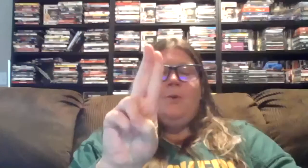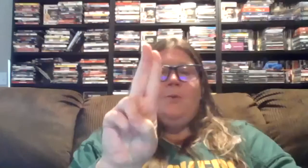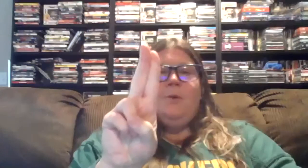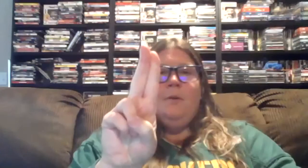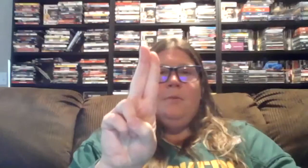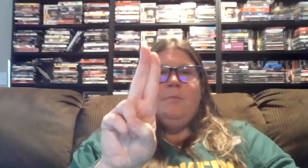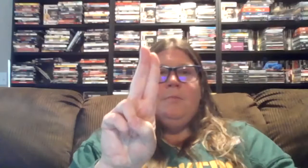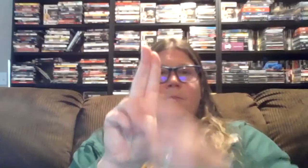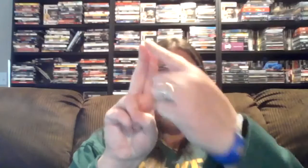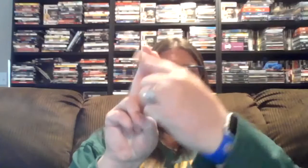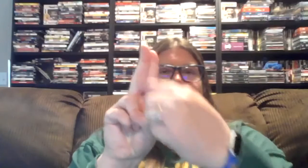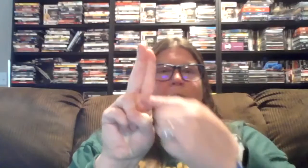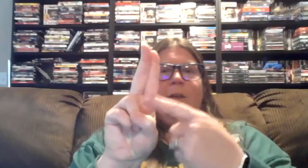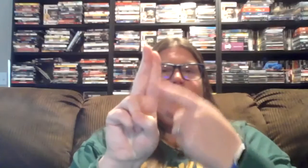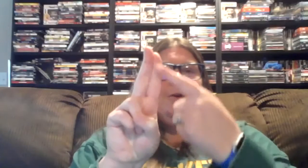U, it looks like a U.